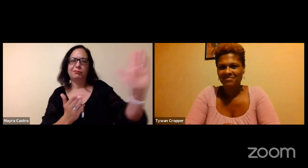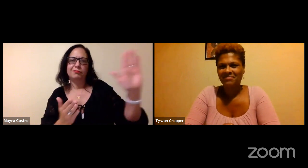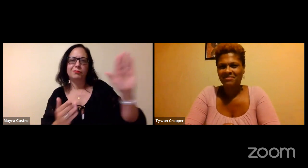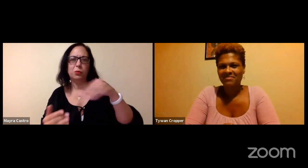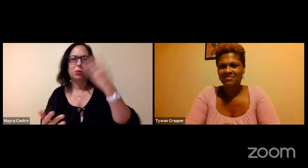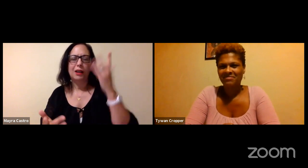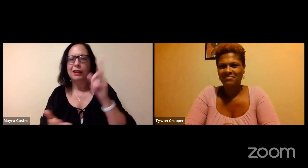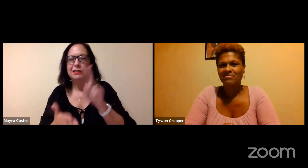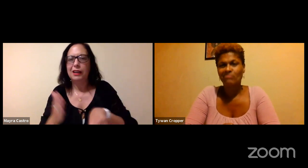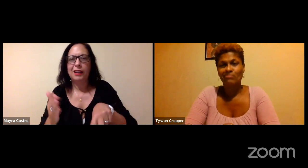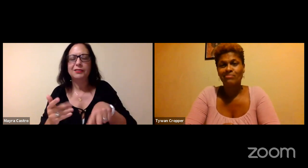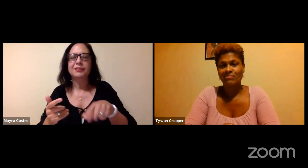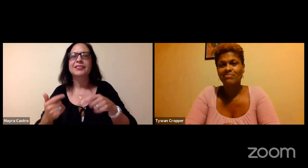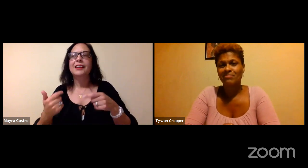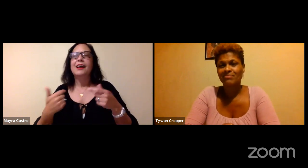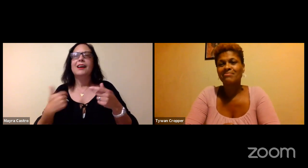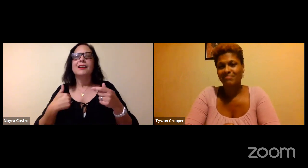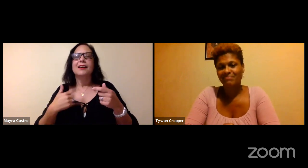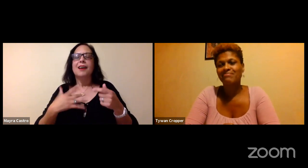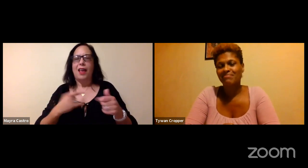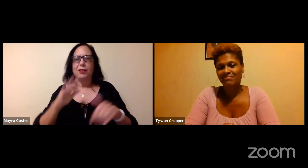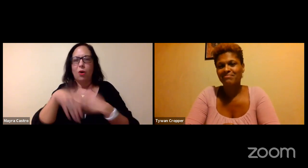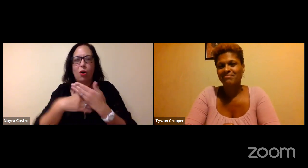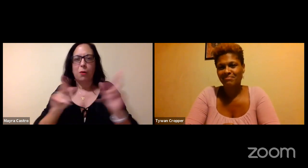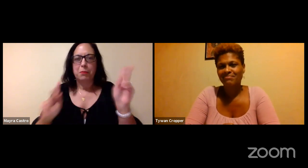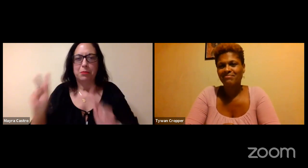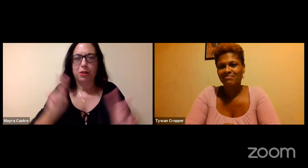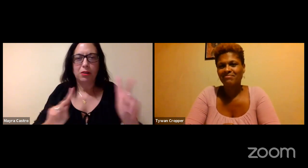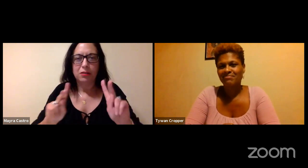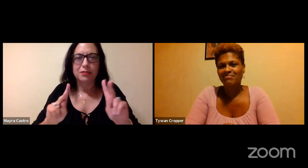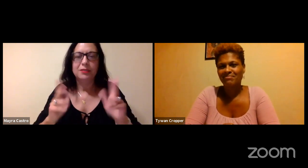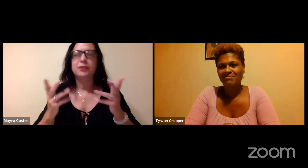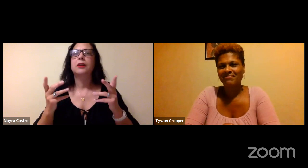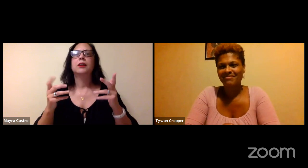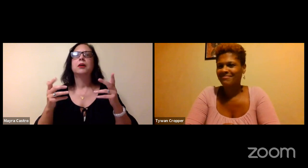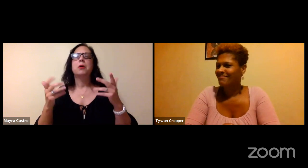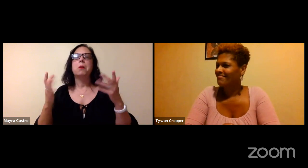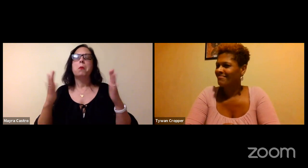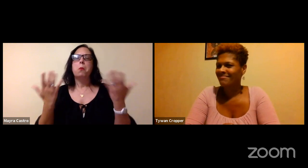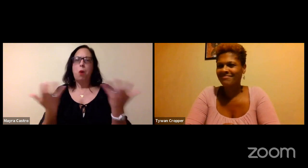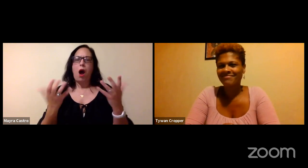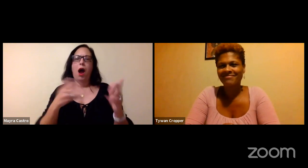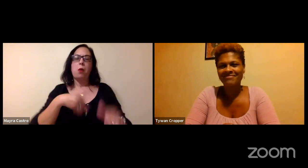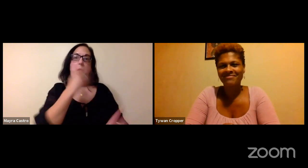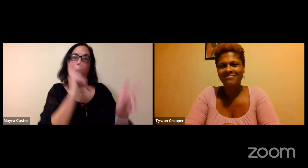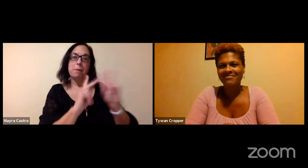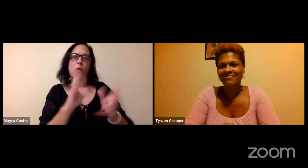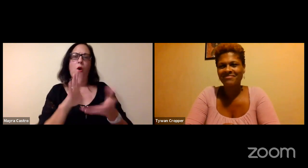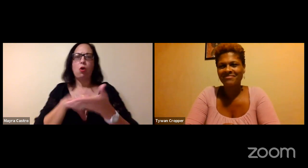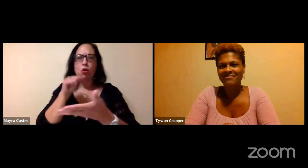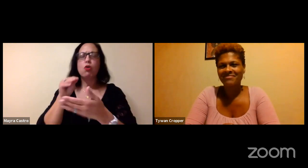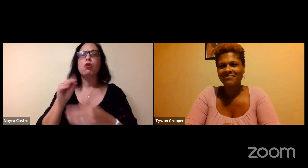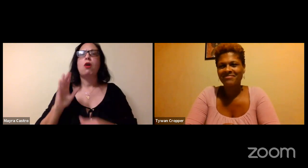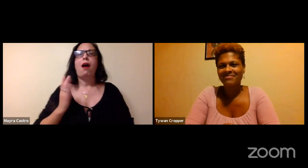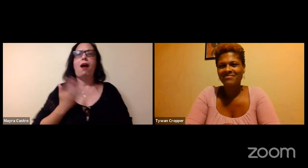life. And that doesn't mean, and that's for any race, any creed, any